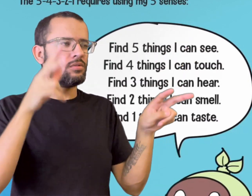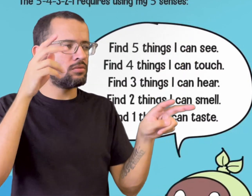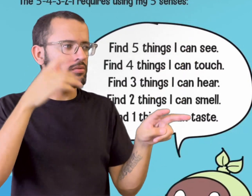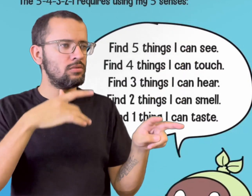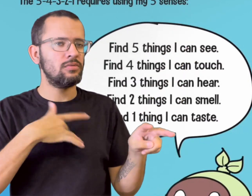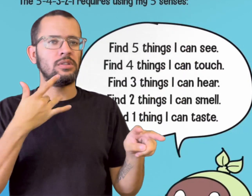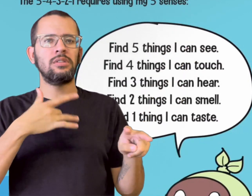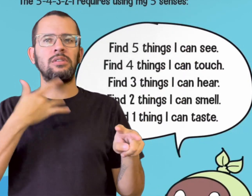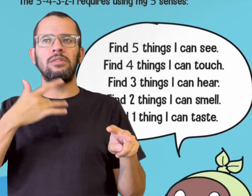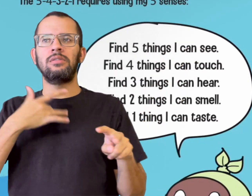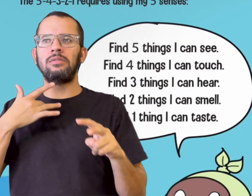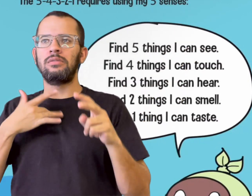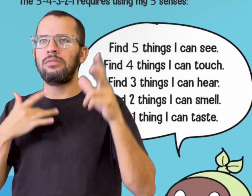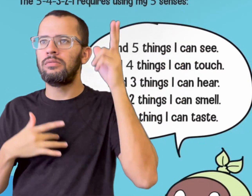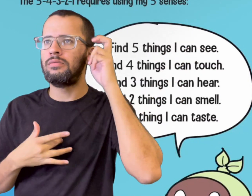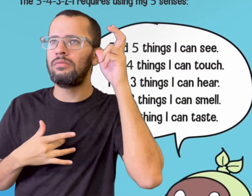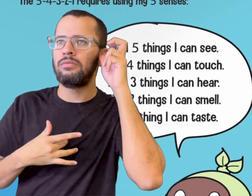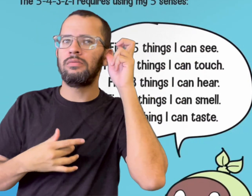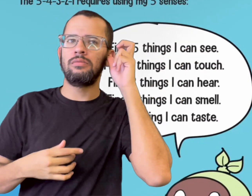my 5 senses.